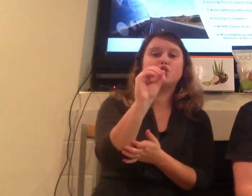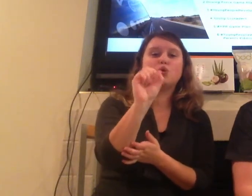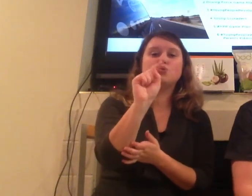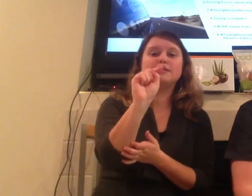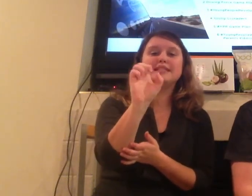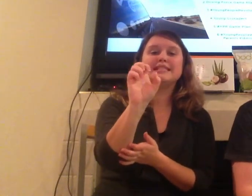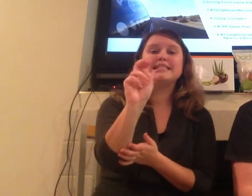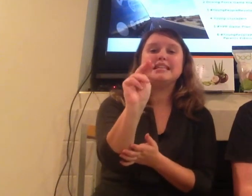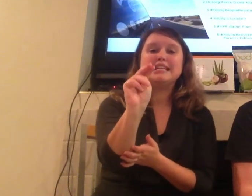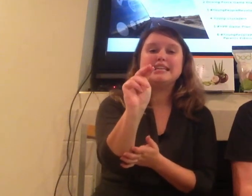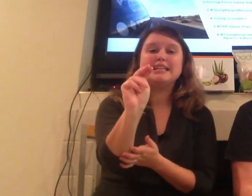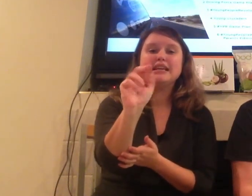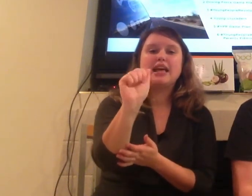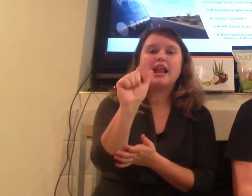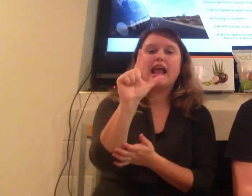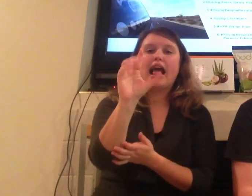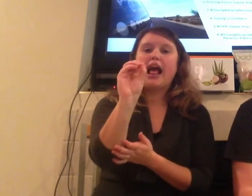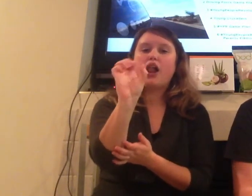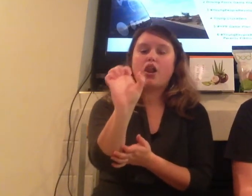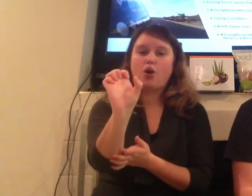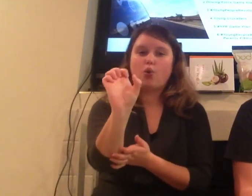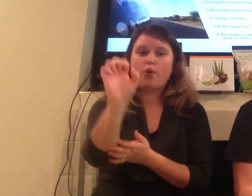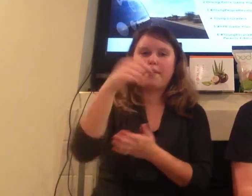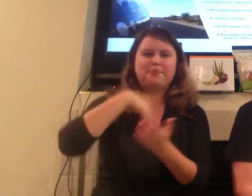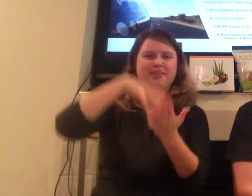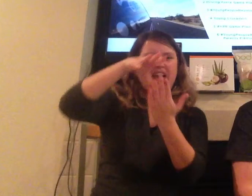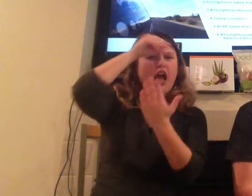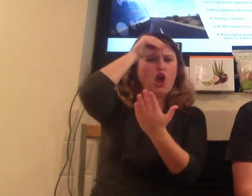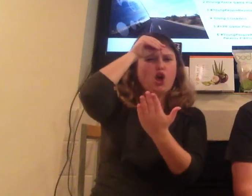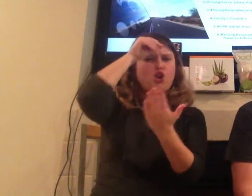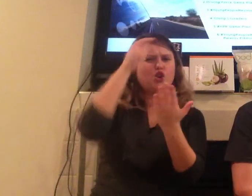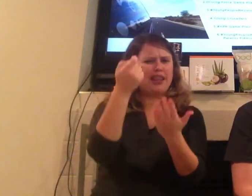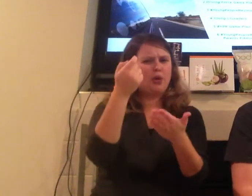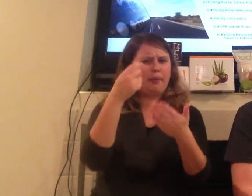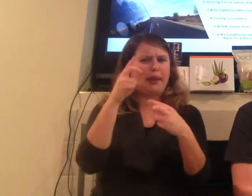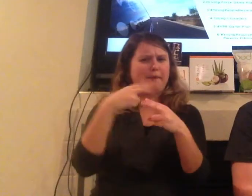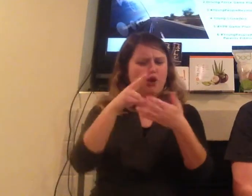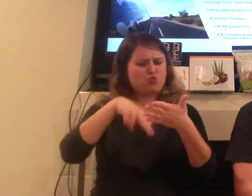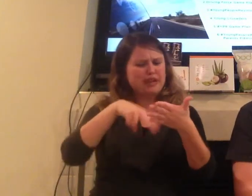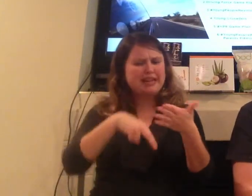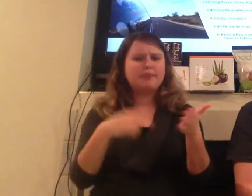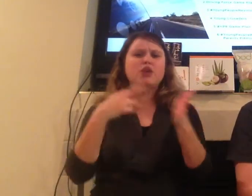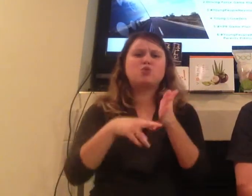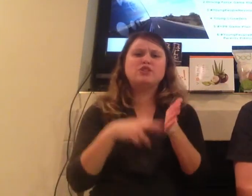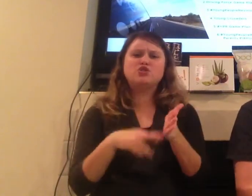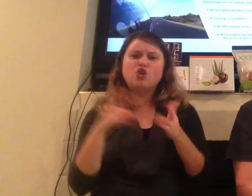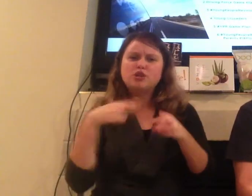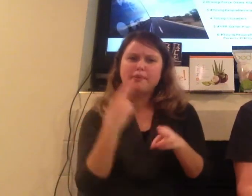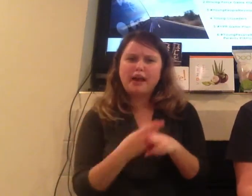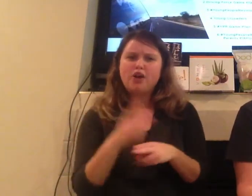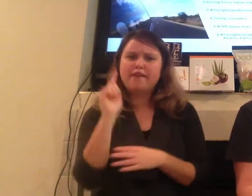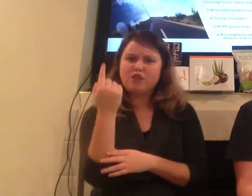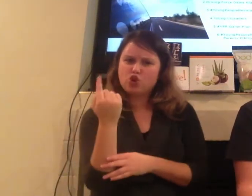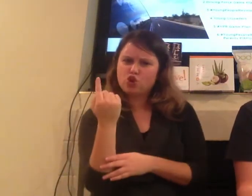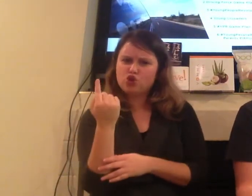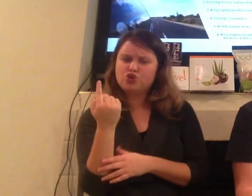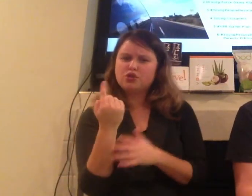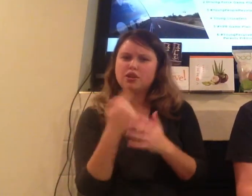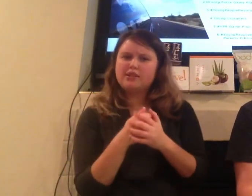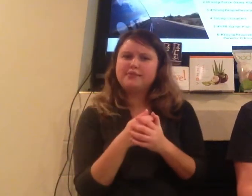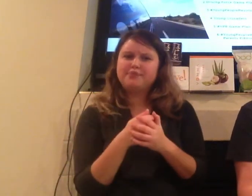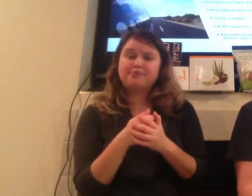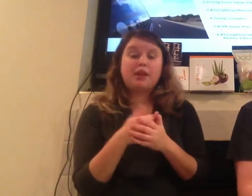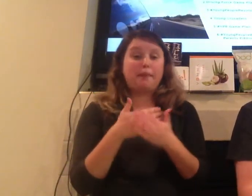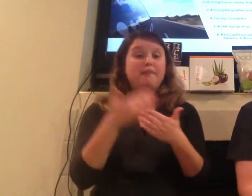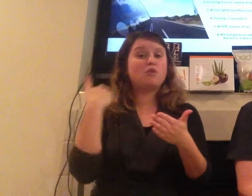aloe. I learned a little bit by reading about it, did some research, and I was pretty